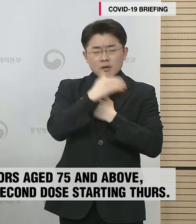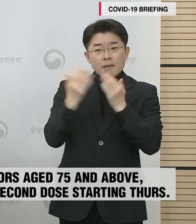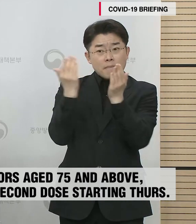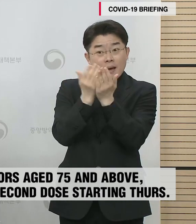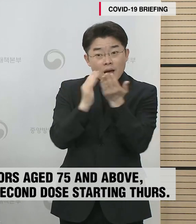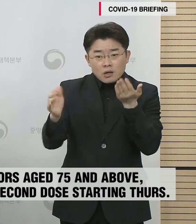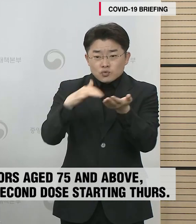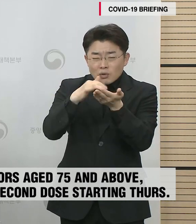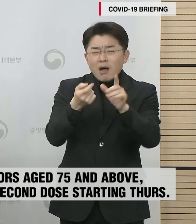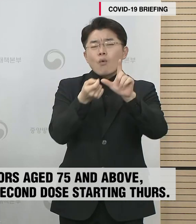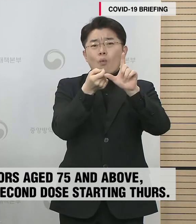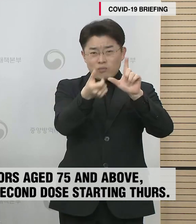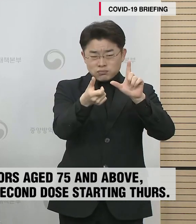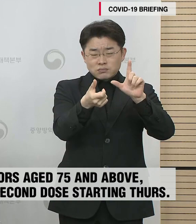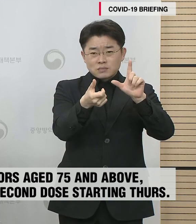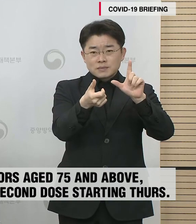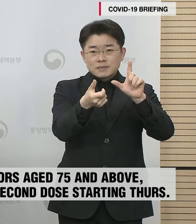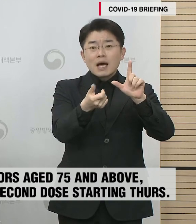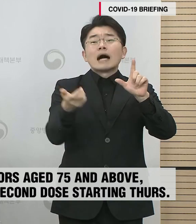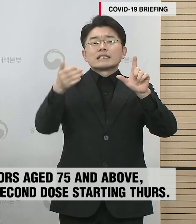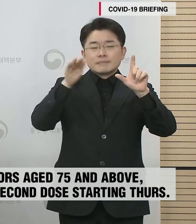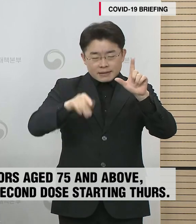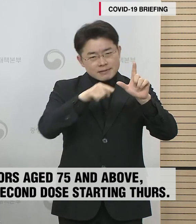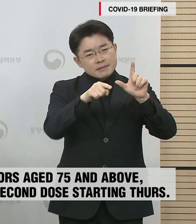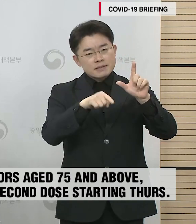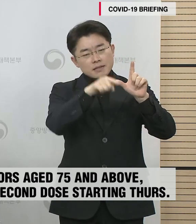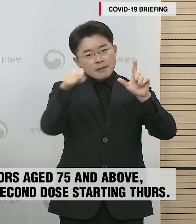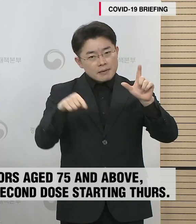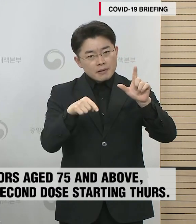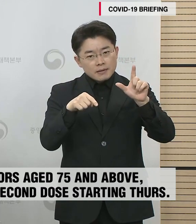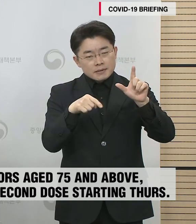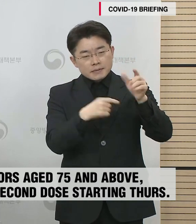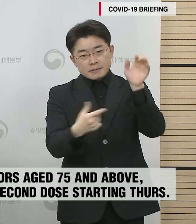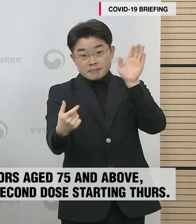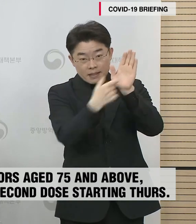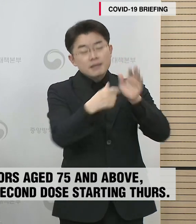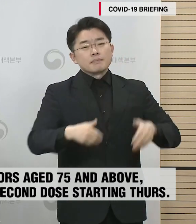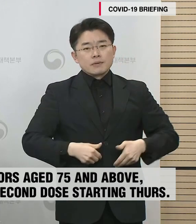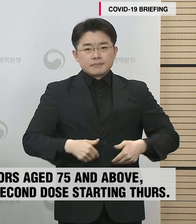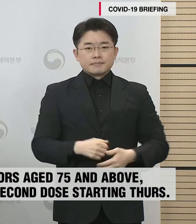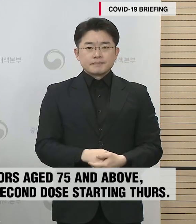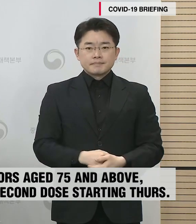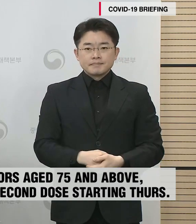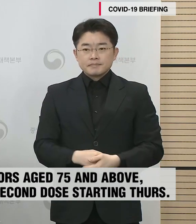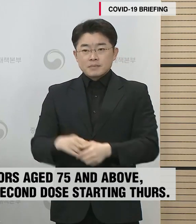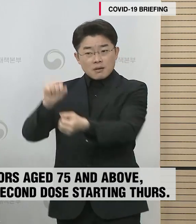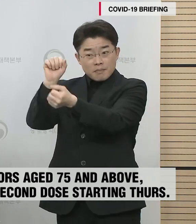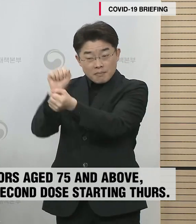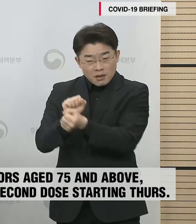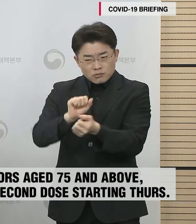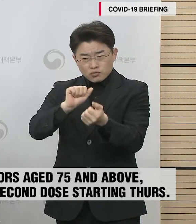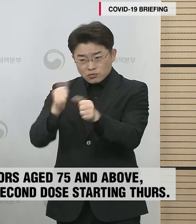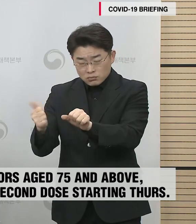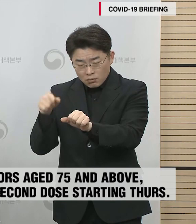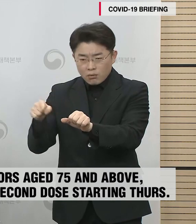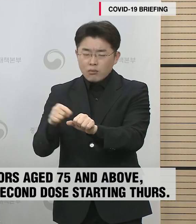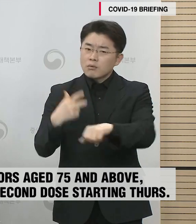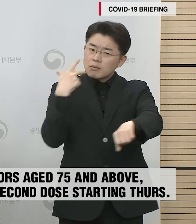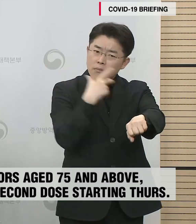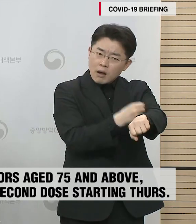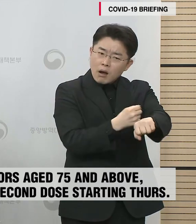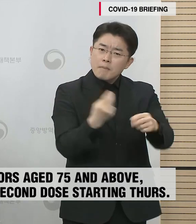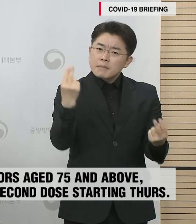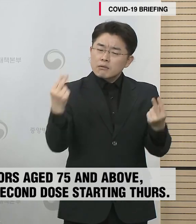the EMA says these side effects is very rare, saying that the effectiveness of these vaccines